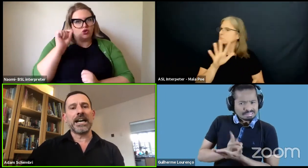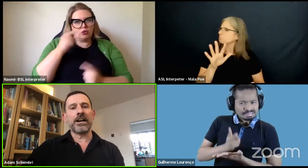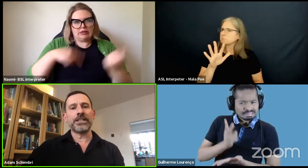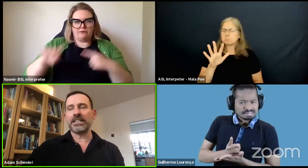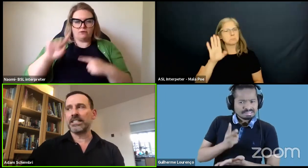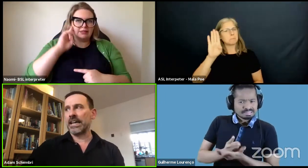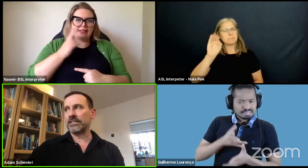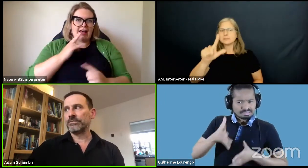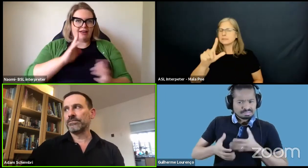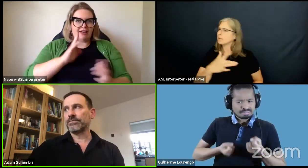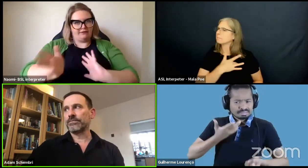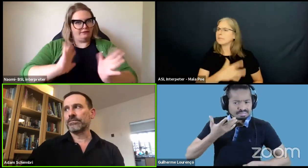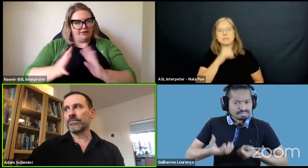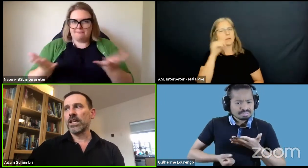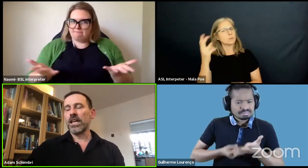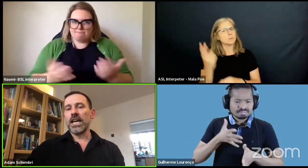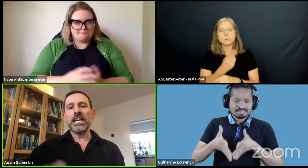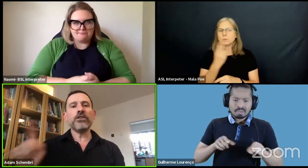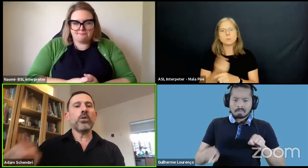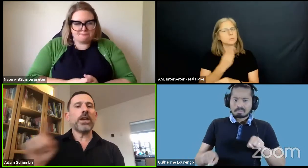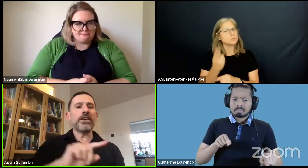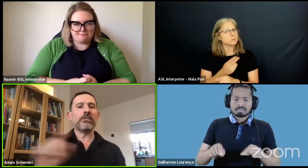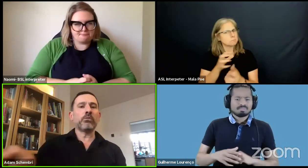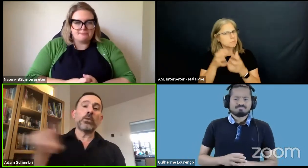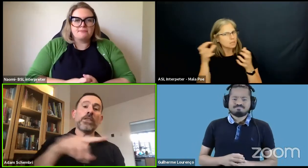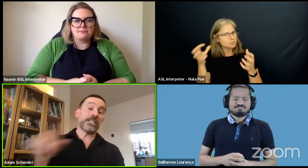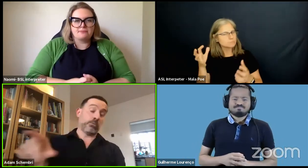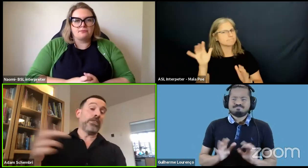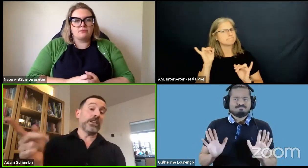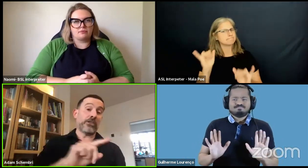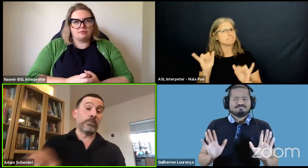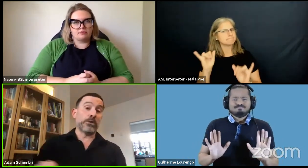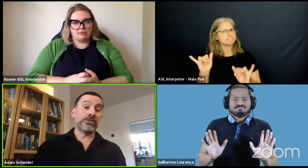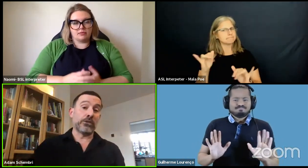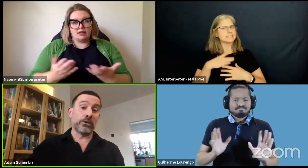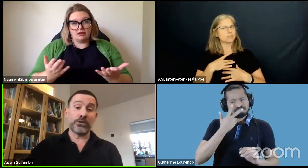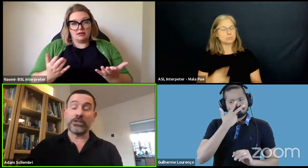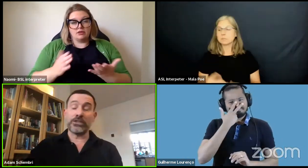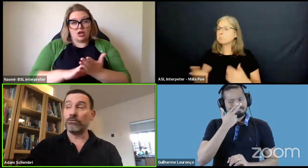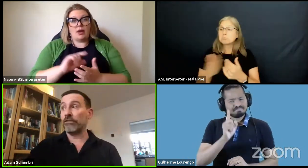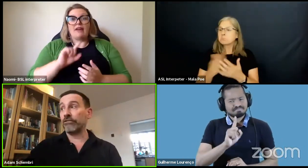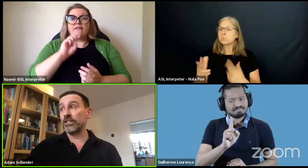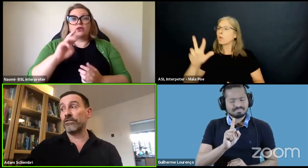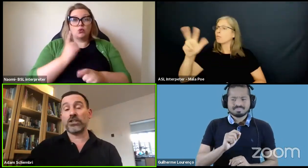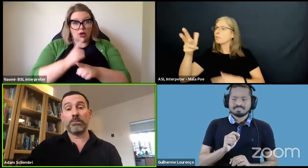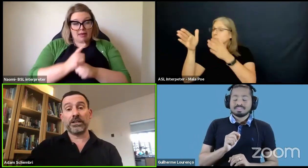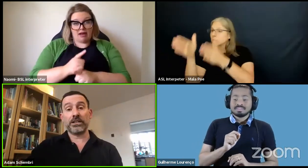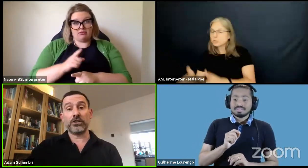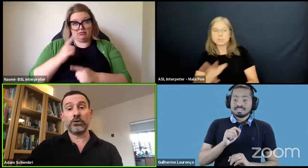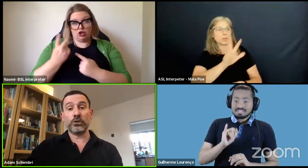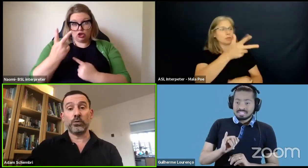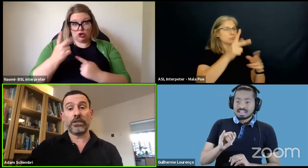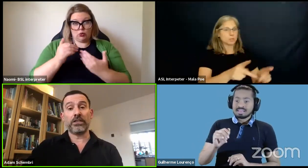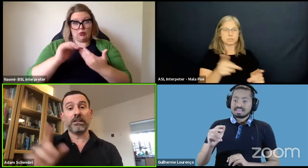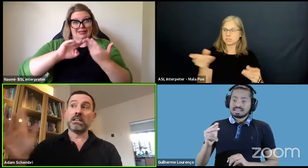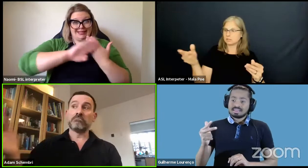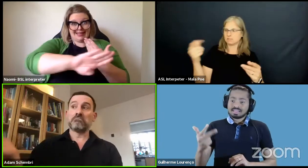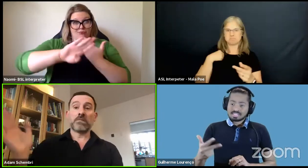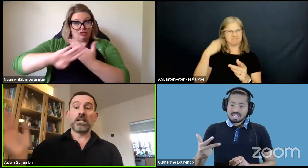in our data set. Even when there's third person to third person reference of the type that I showed you